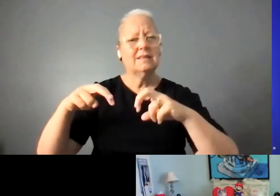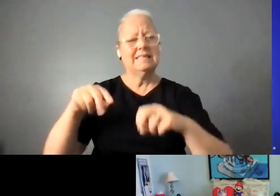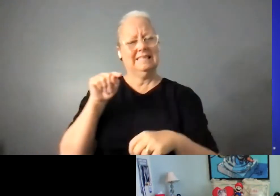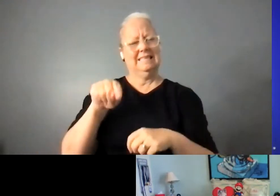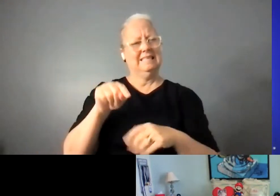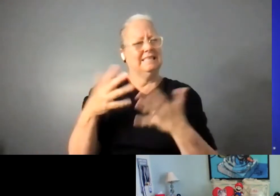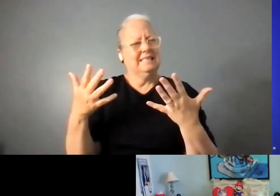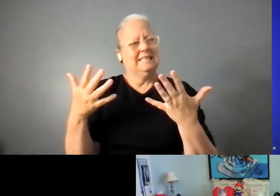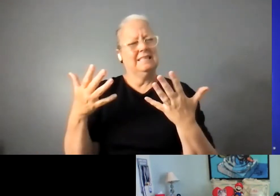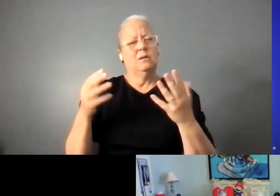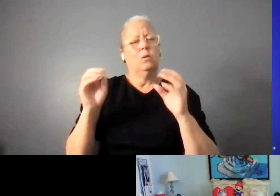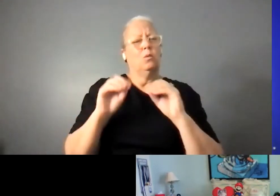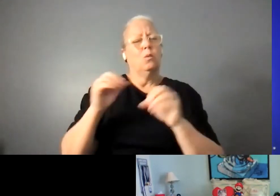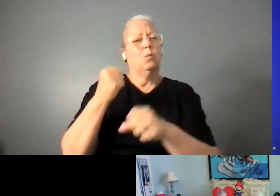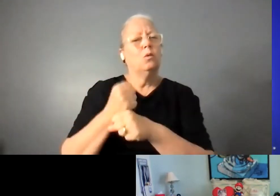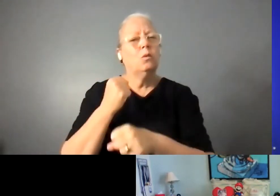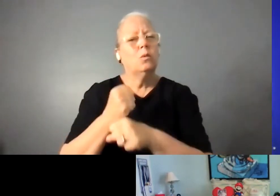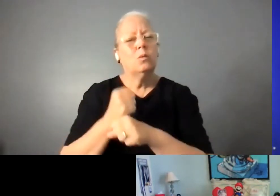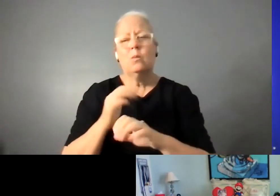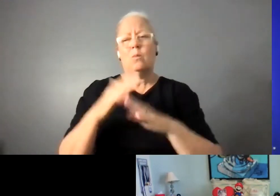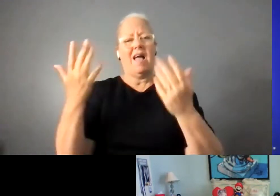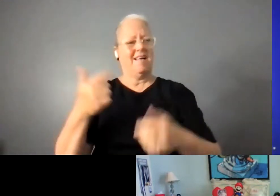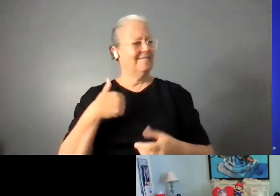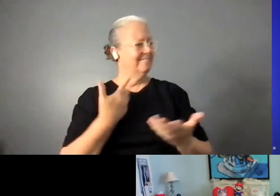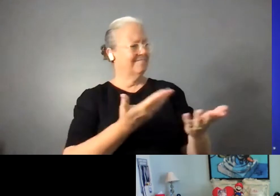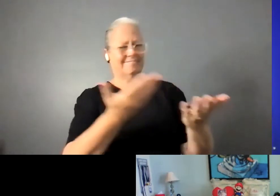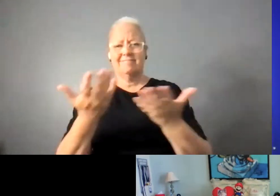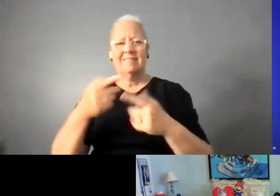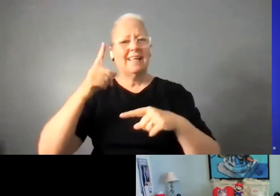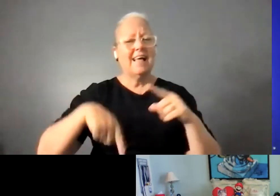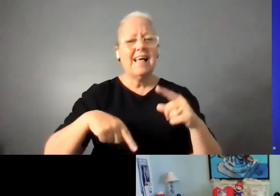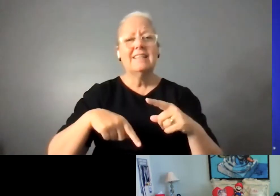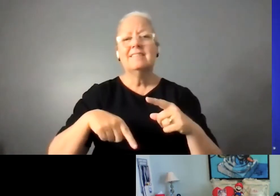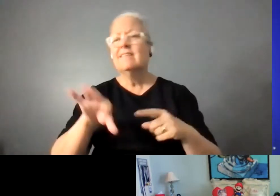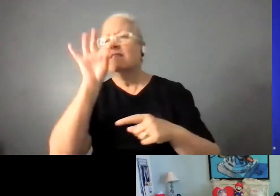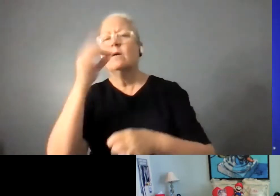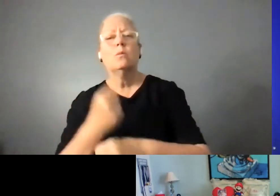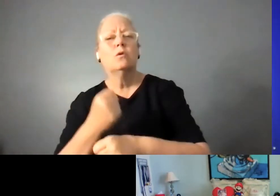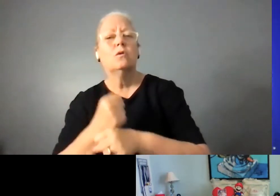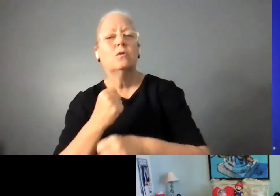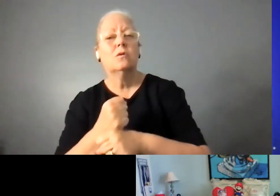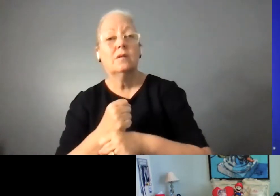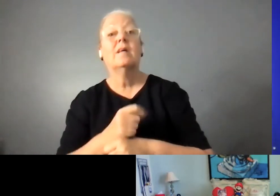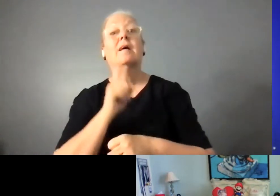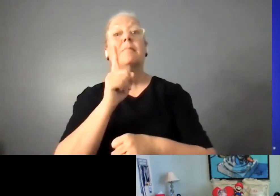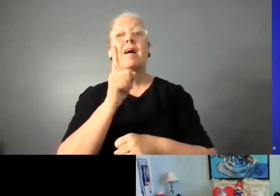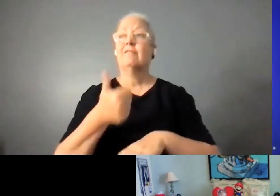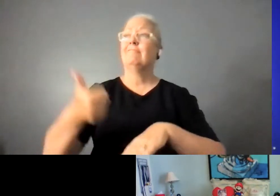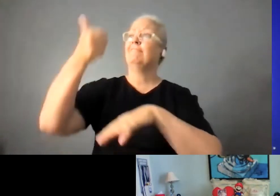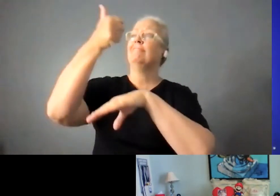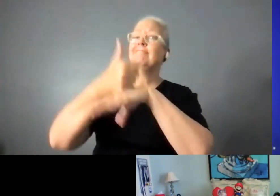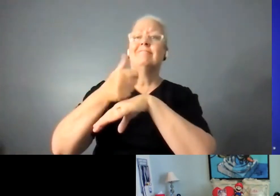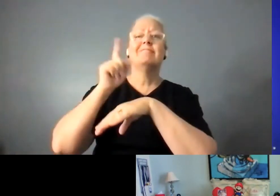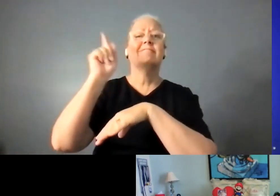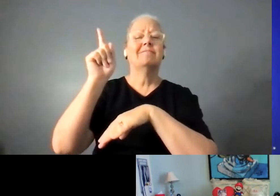why we can't find a job is that most of employers believe that people with